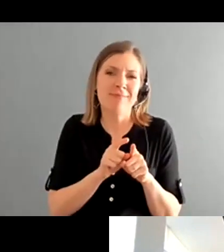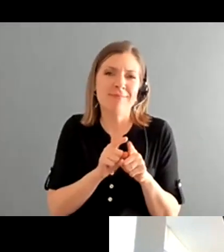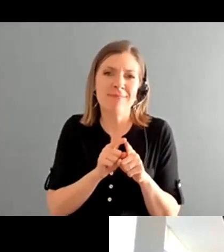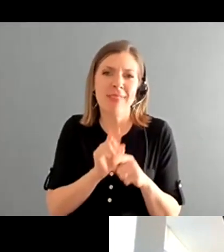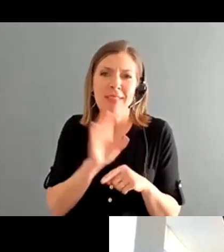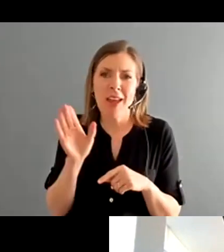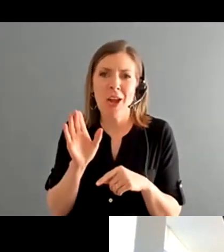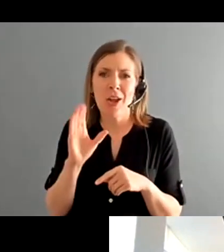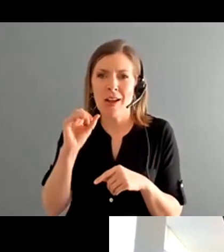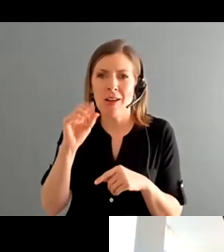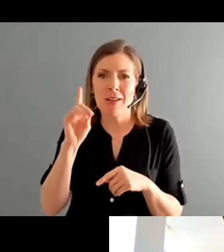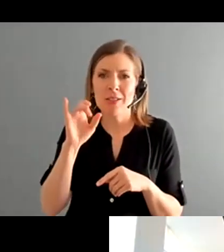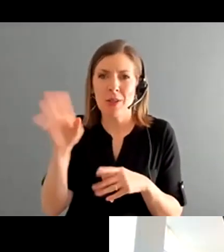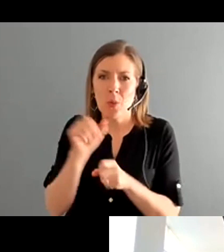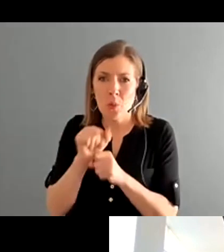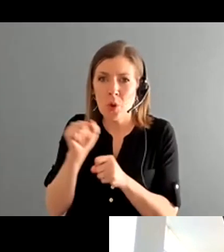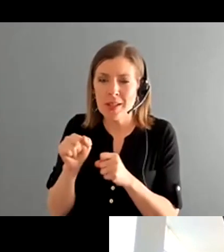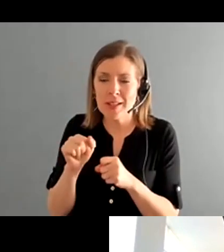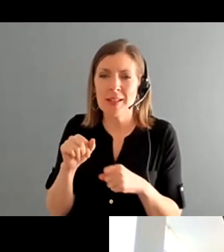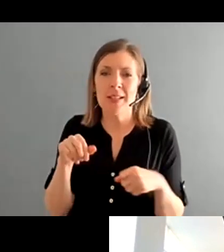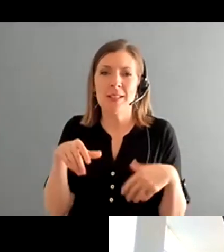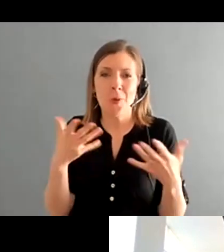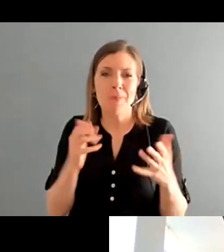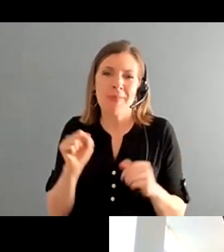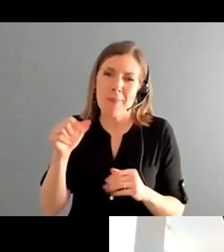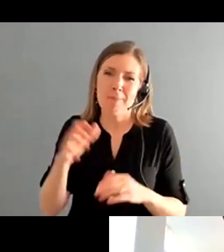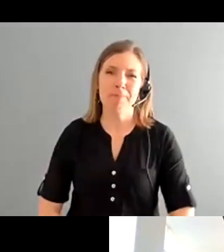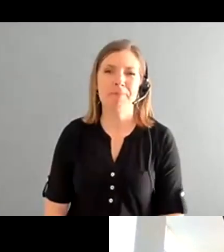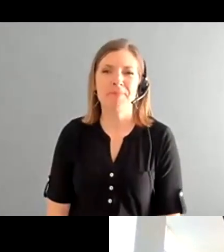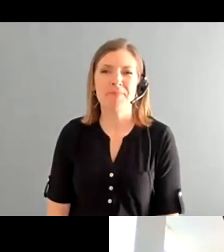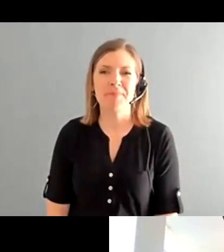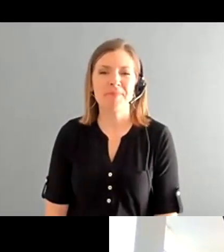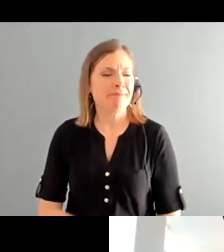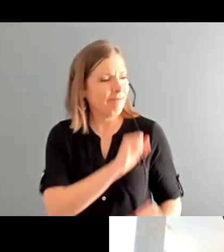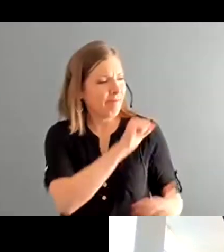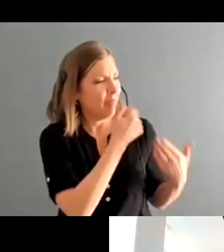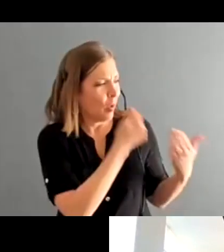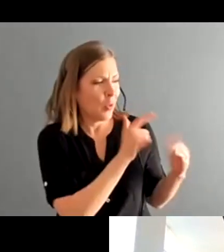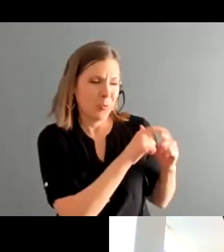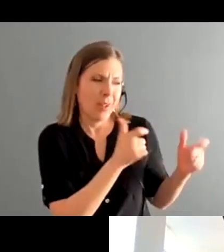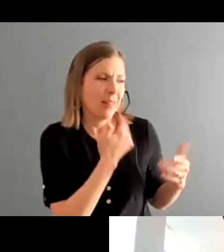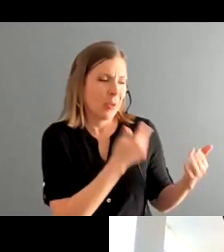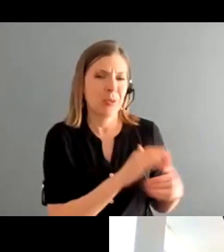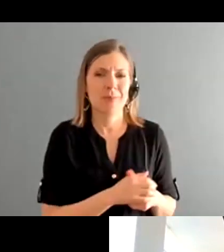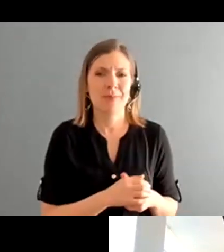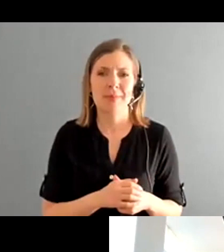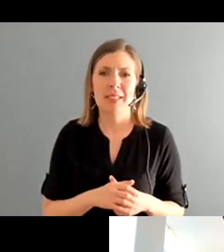the conditions in which they were working. So yeah. Thank you. That's great. Thank you. Yeah, and I'd like just to